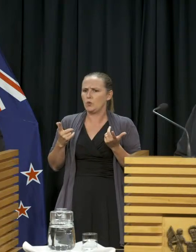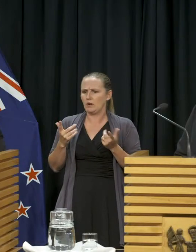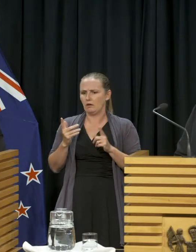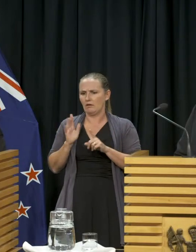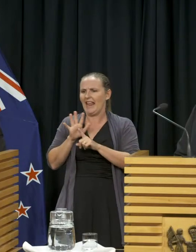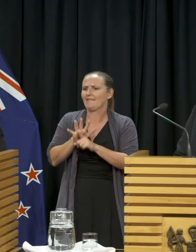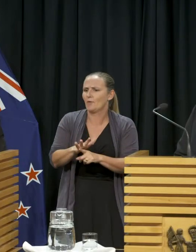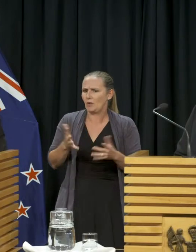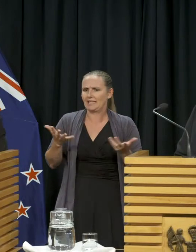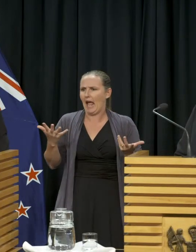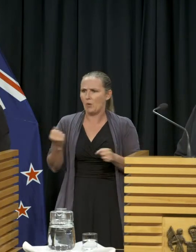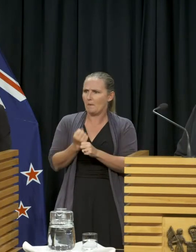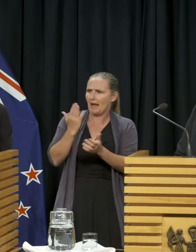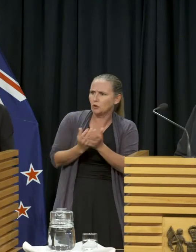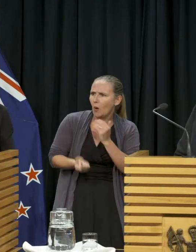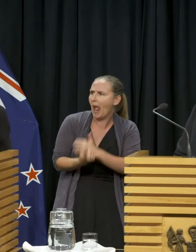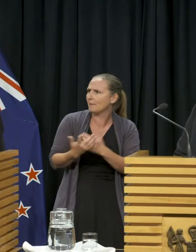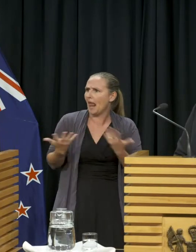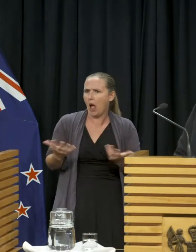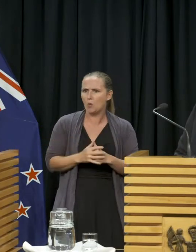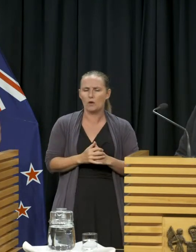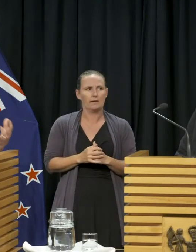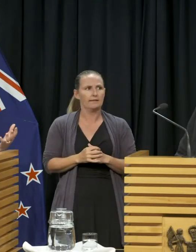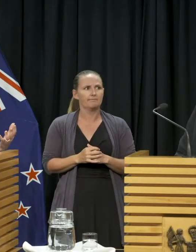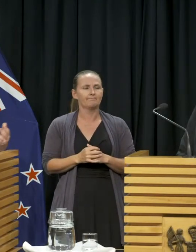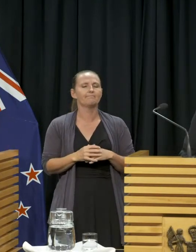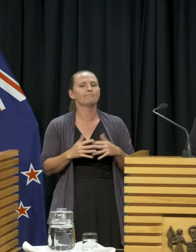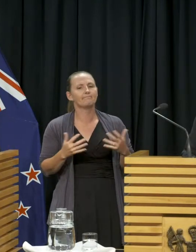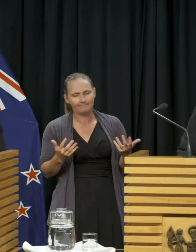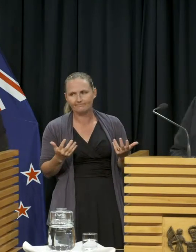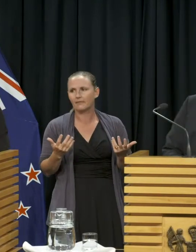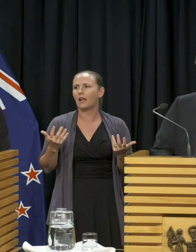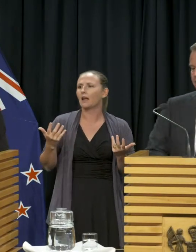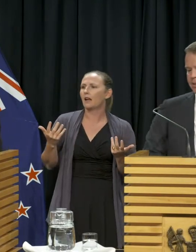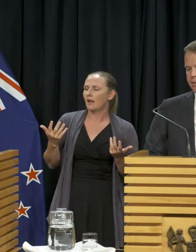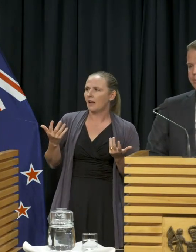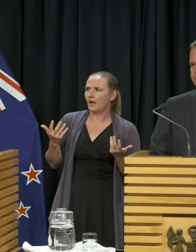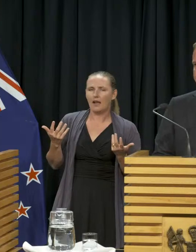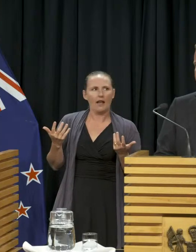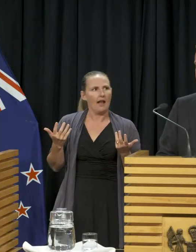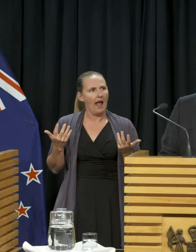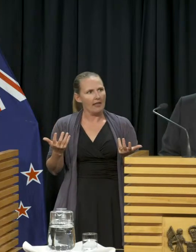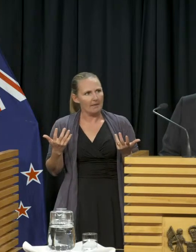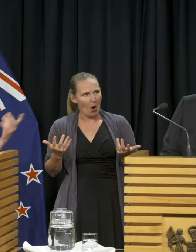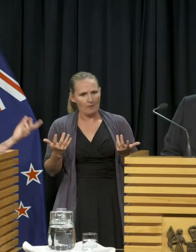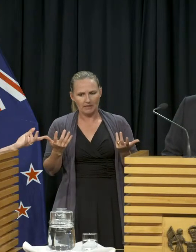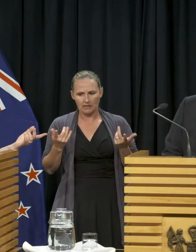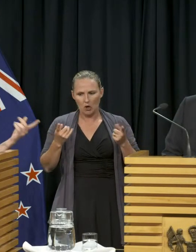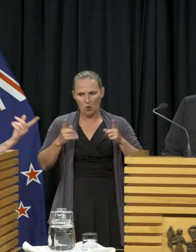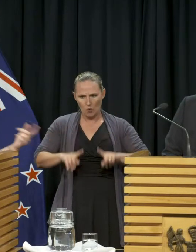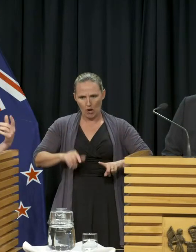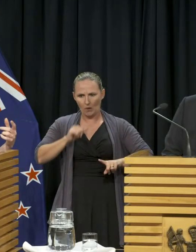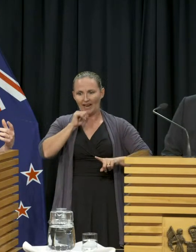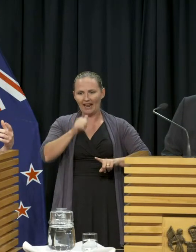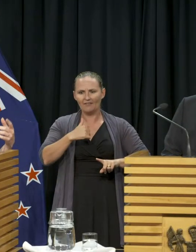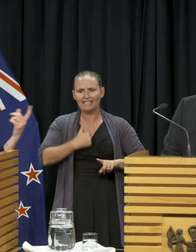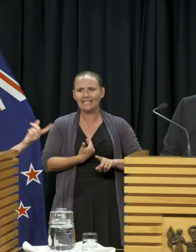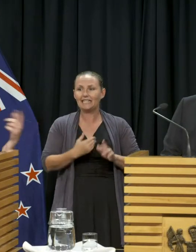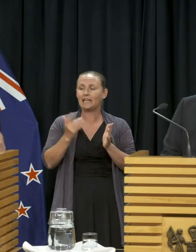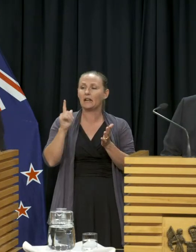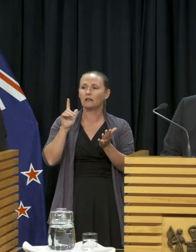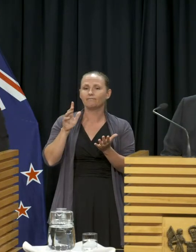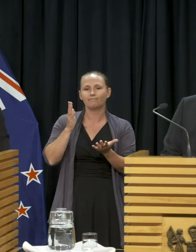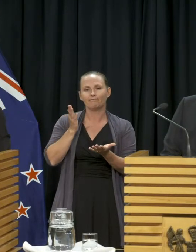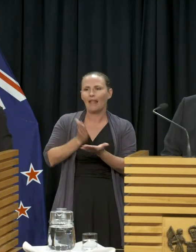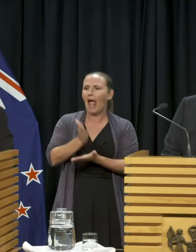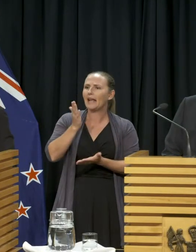place? Or how? Yeah, and so at the moment we're looking at whether or not that will require a Section 11, as I've got